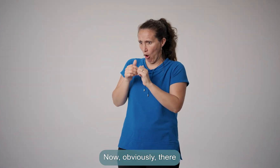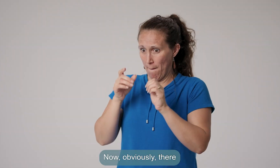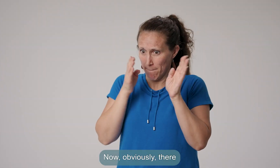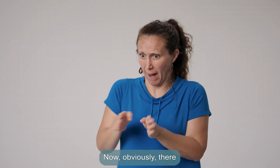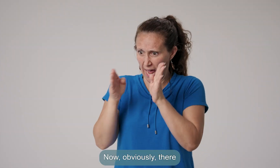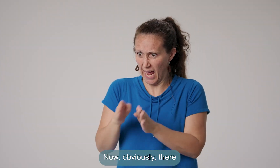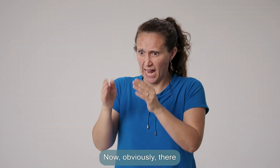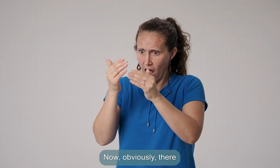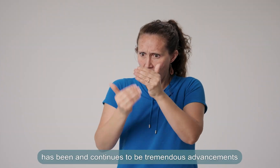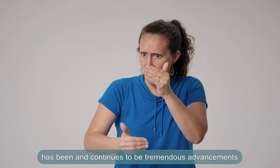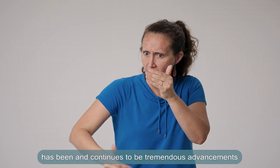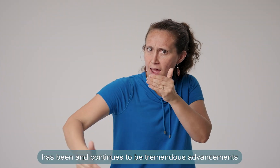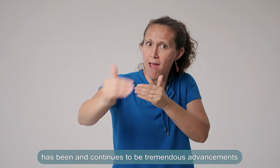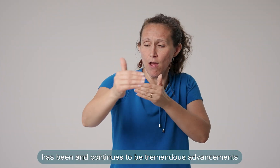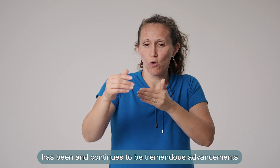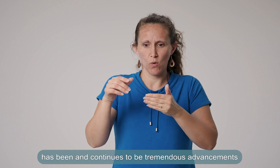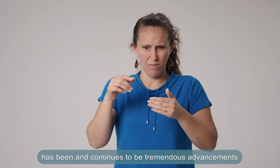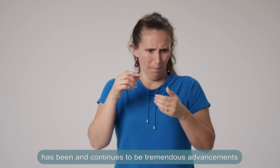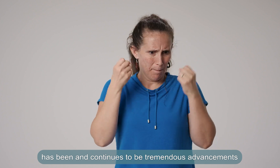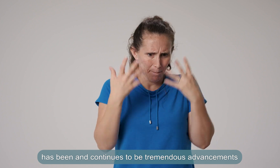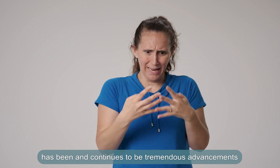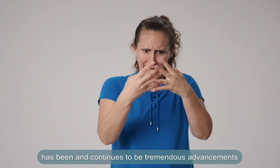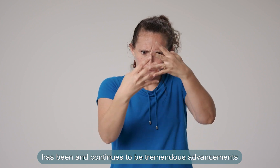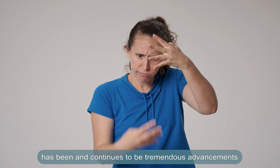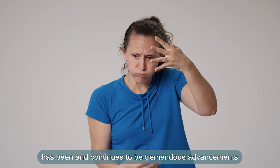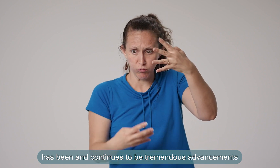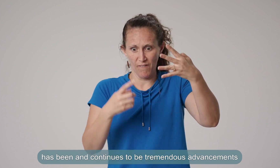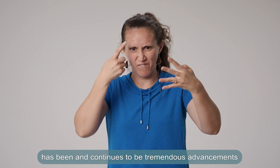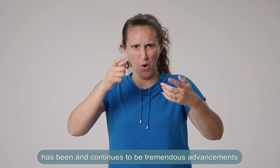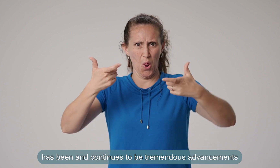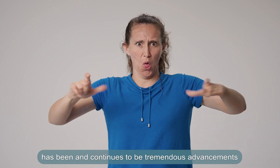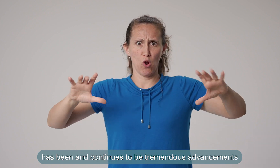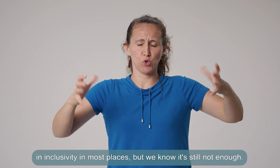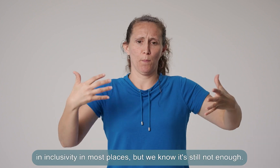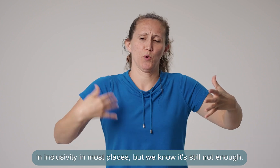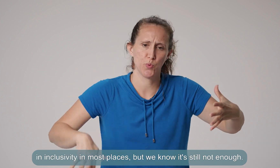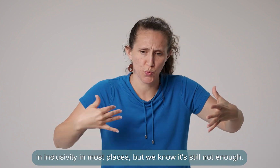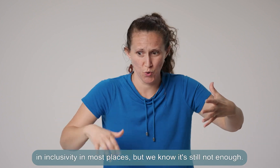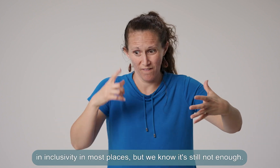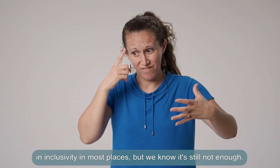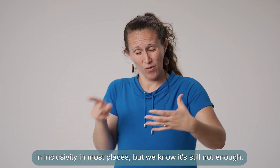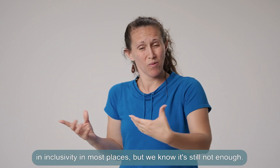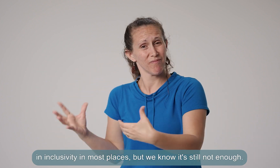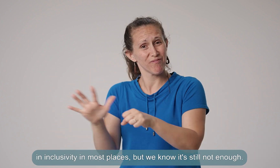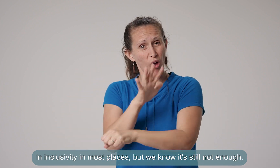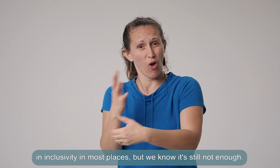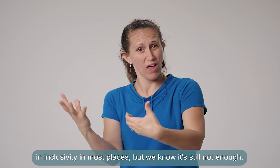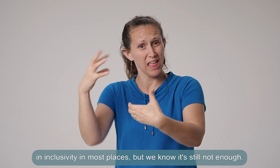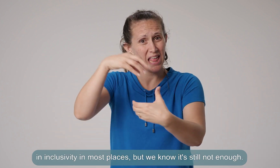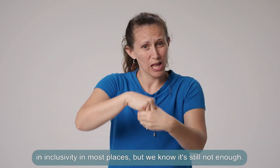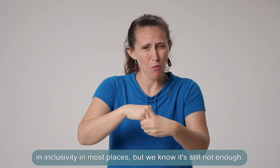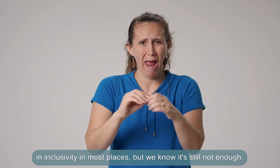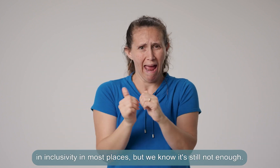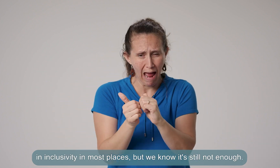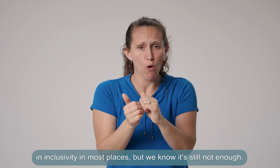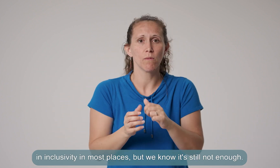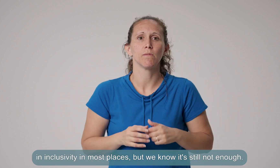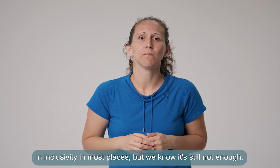Now, obviously, there has been and continues to be tremendous advancements in inclusivity in most places, but we know it's still